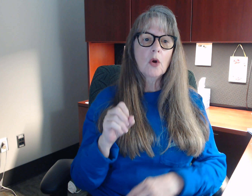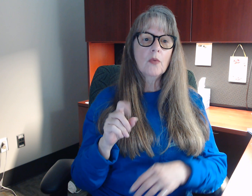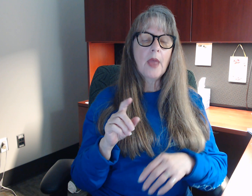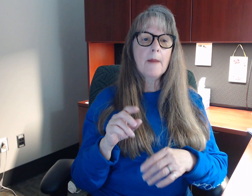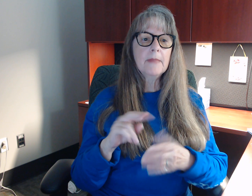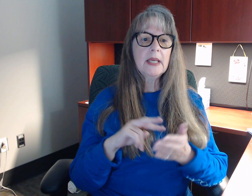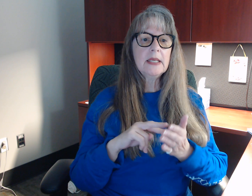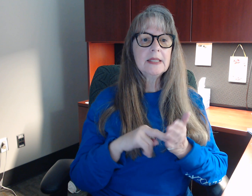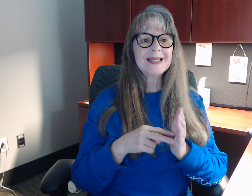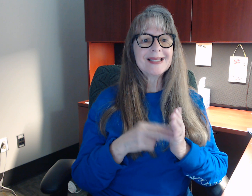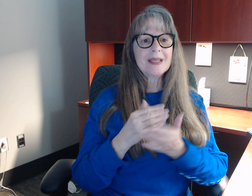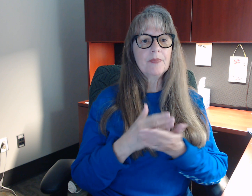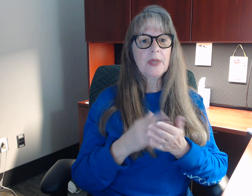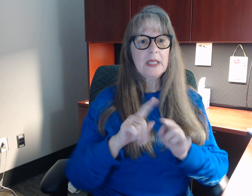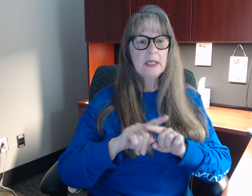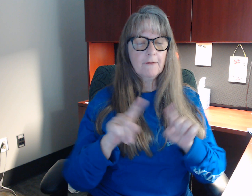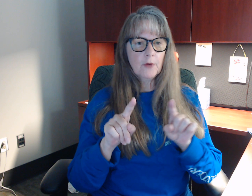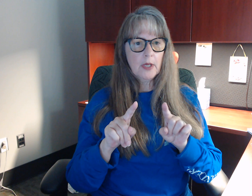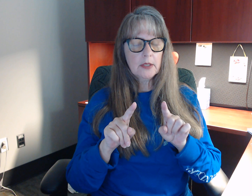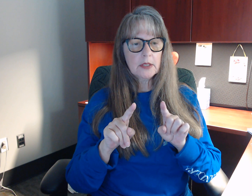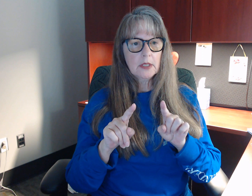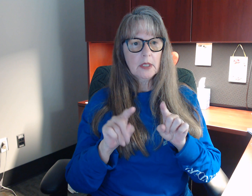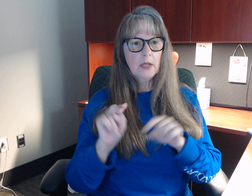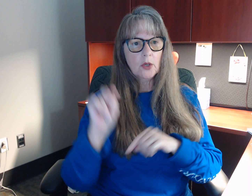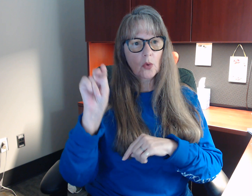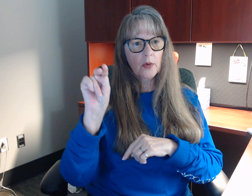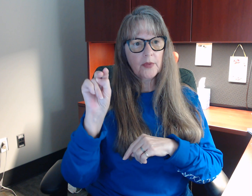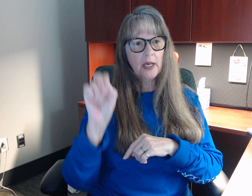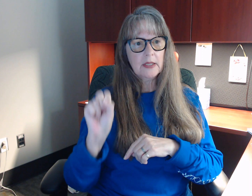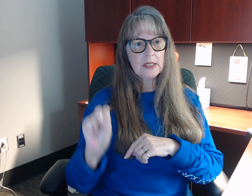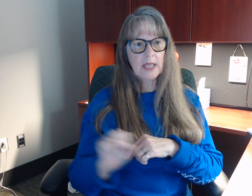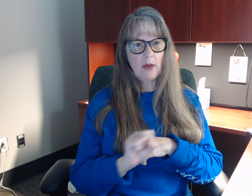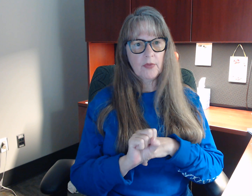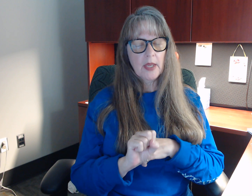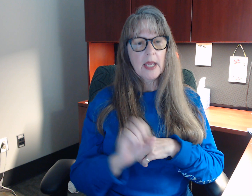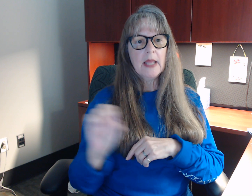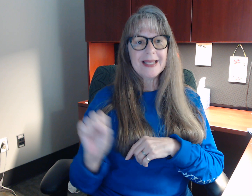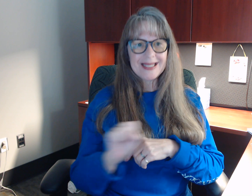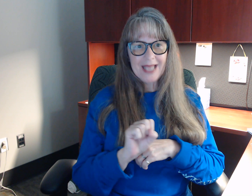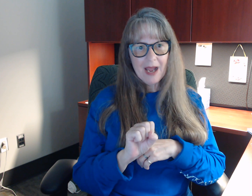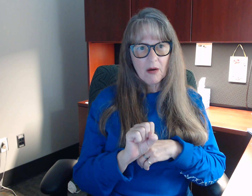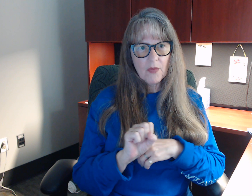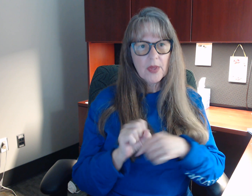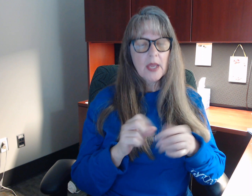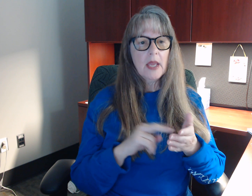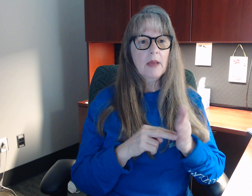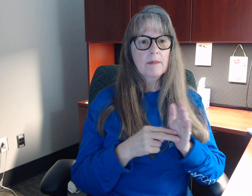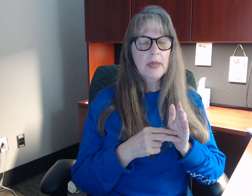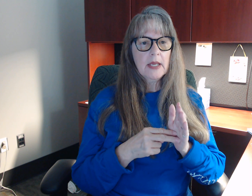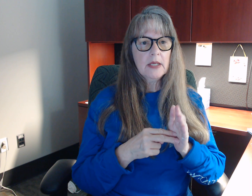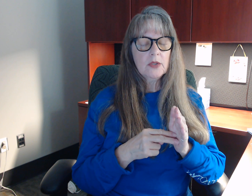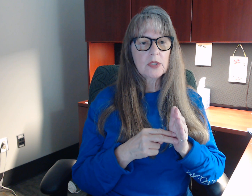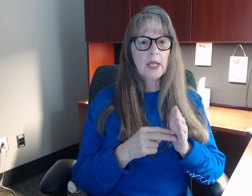that means something different in the North and in the South. In the South, it means like you